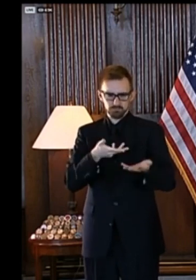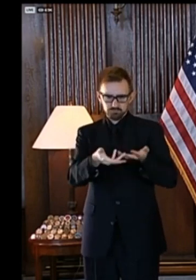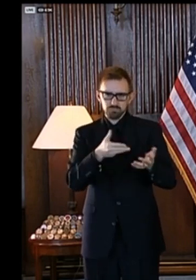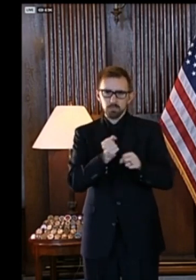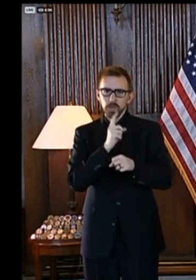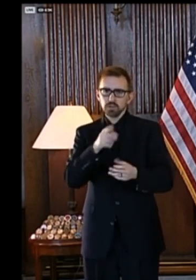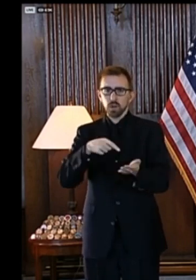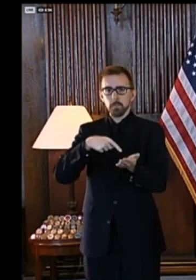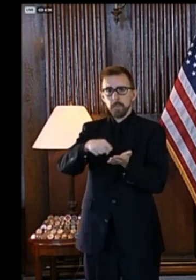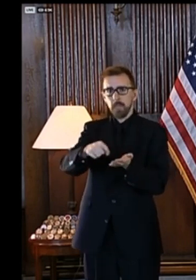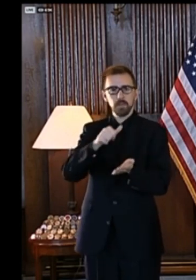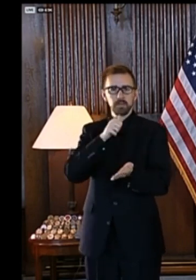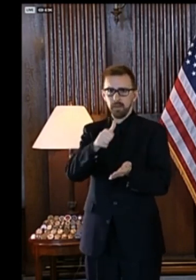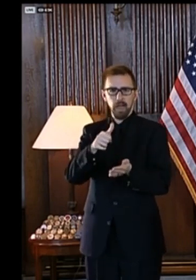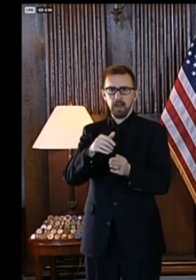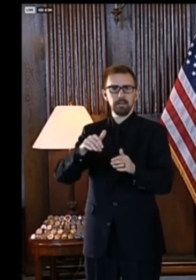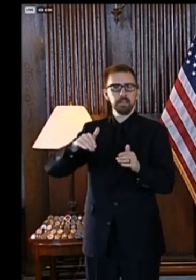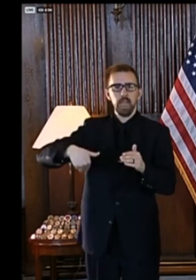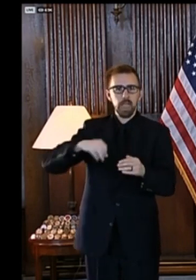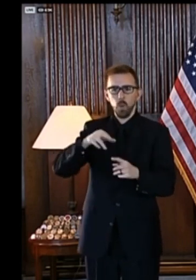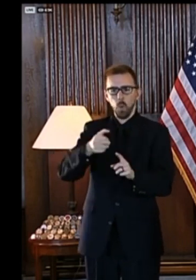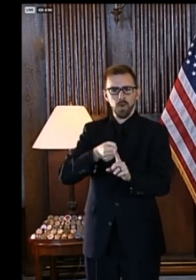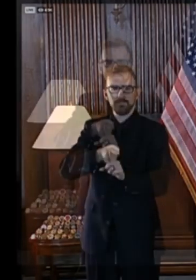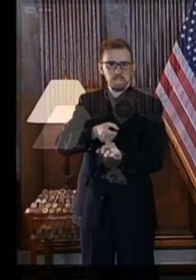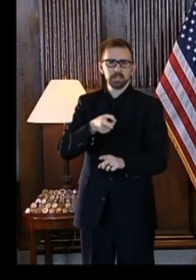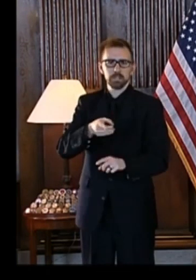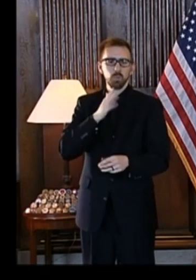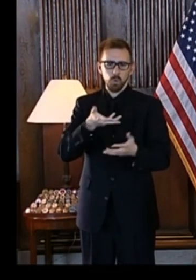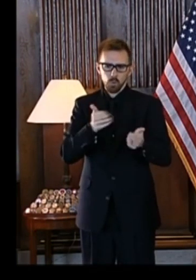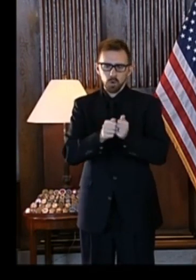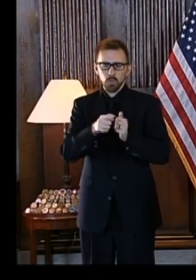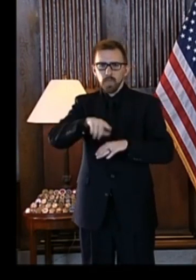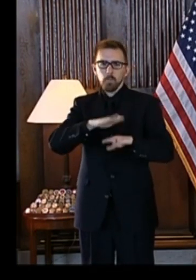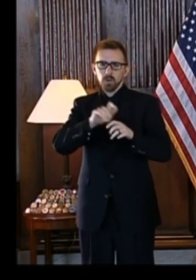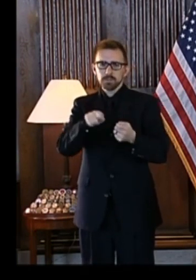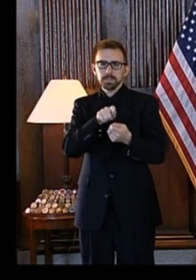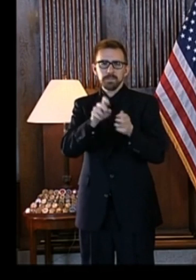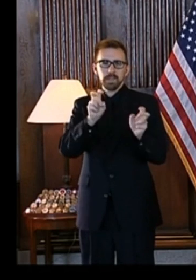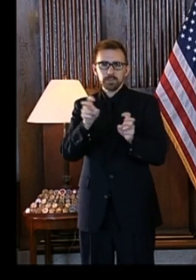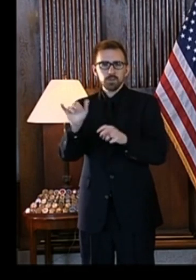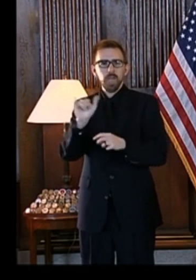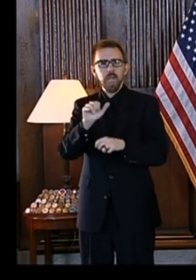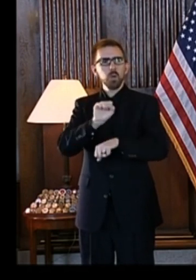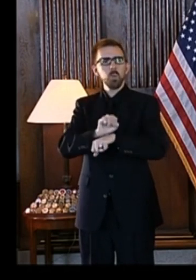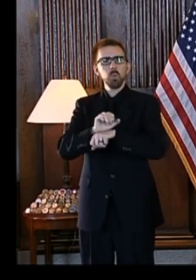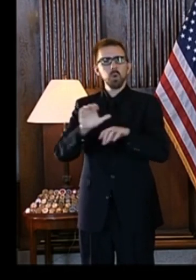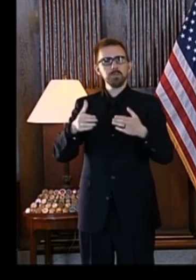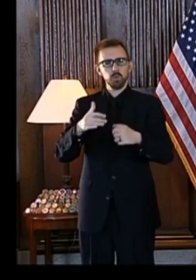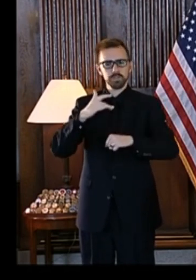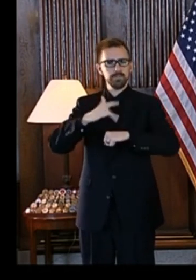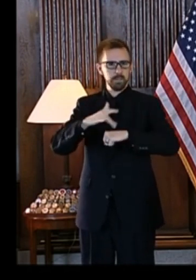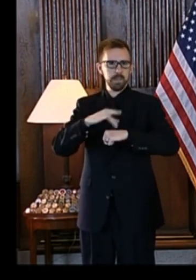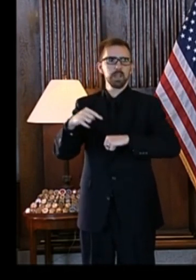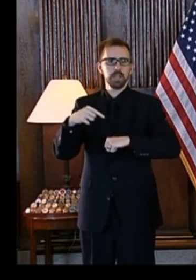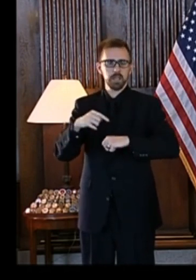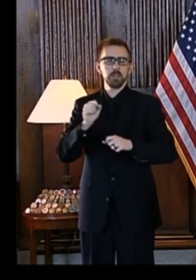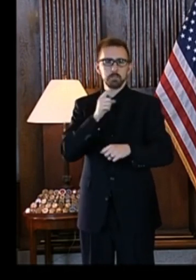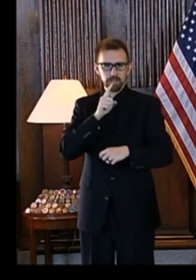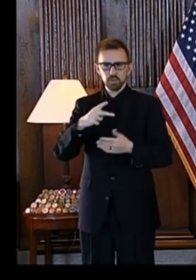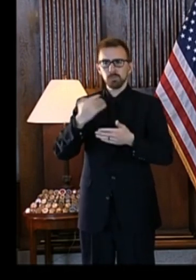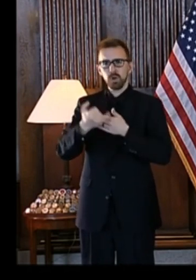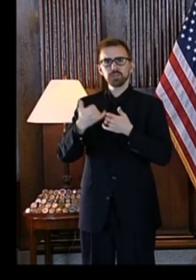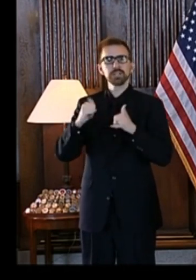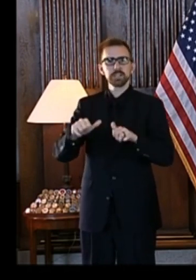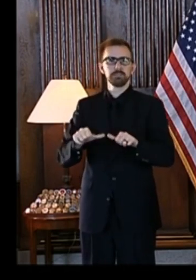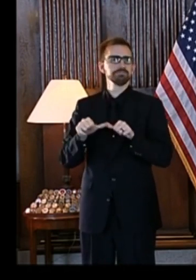to them will not be affected, and that we'll work with them on specific issues such as workforce availability to ensure projects